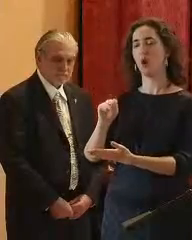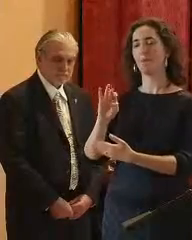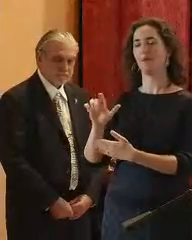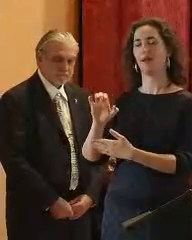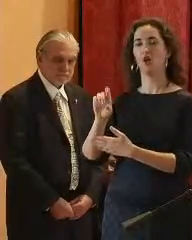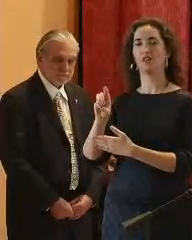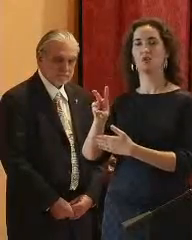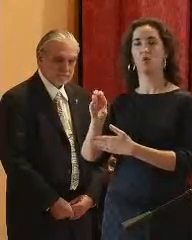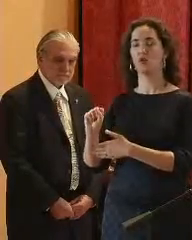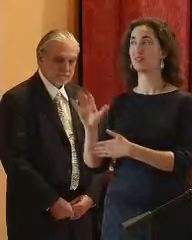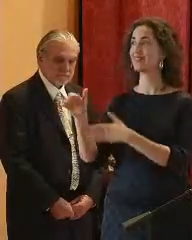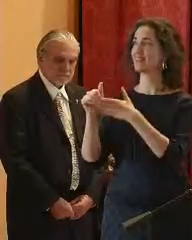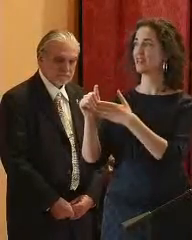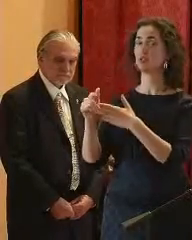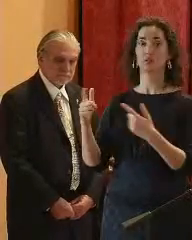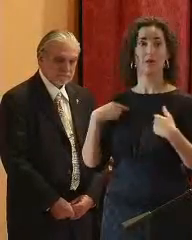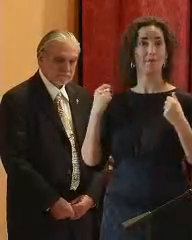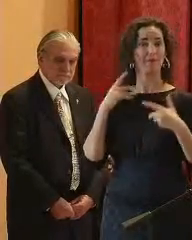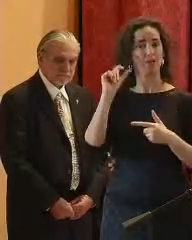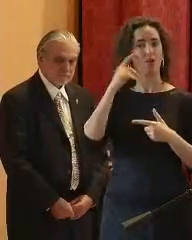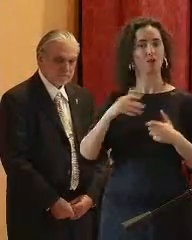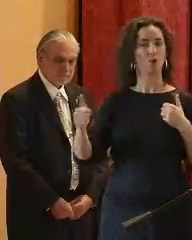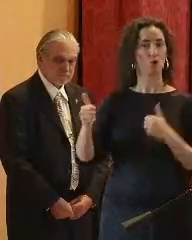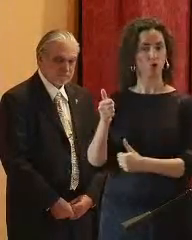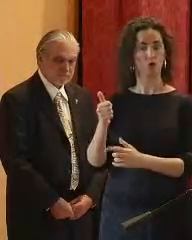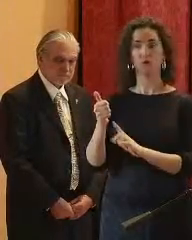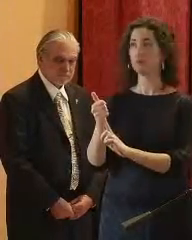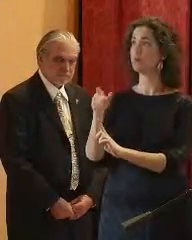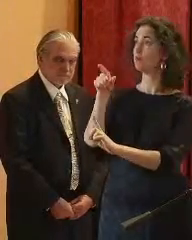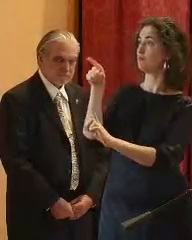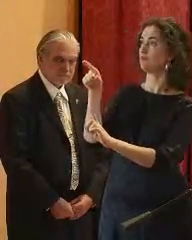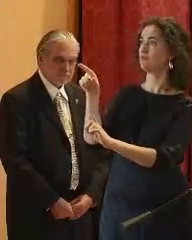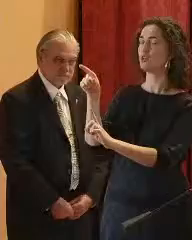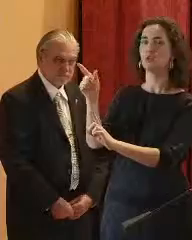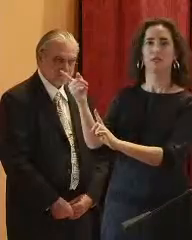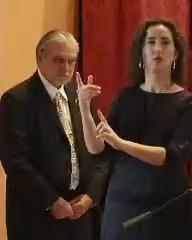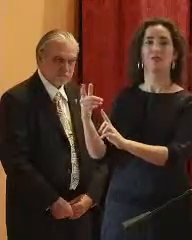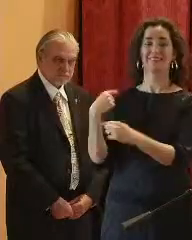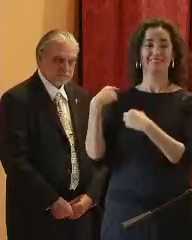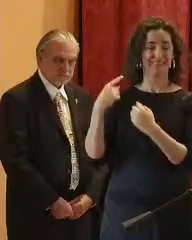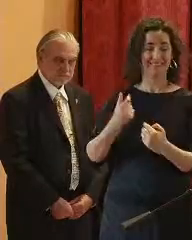I've worked under many governors. We've never had a more involved,